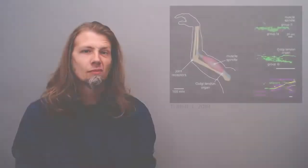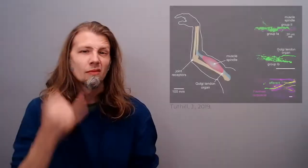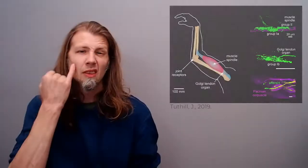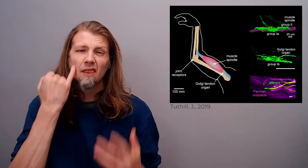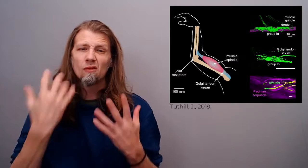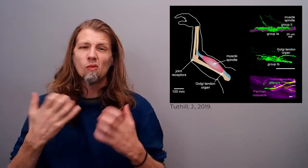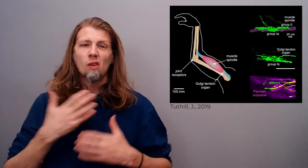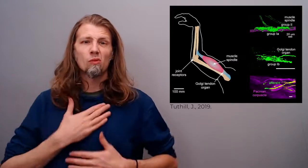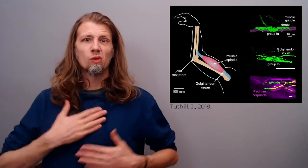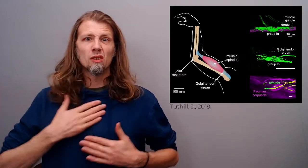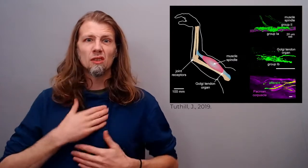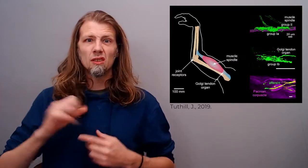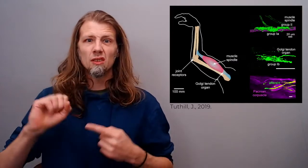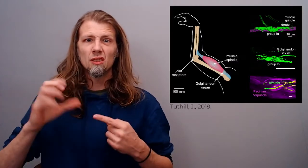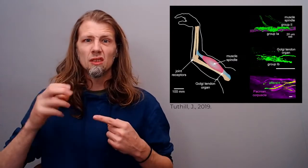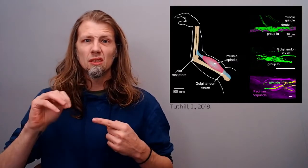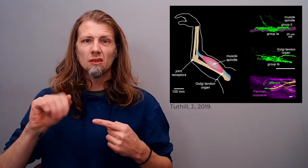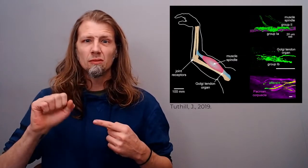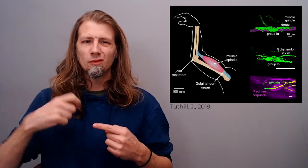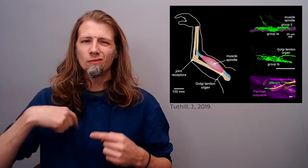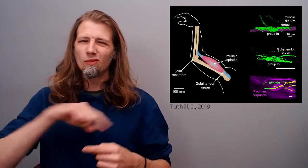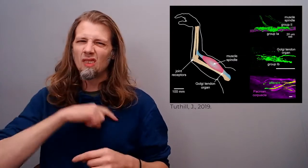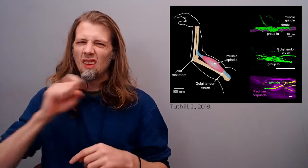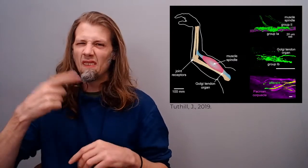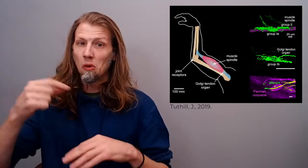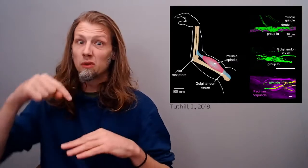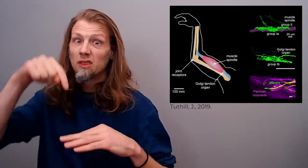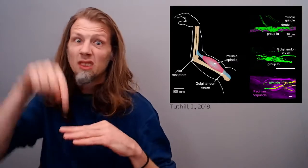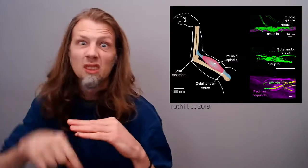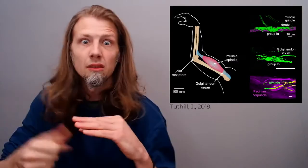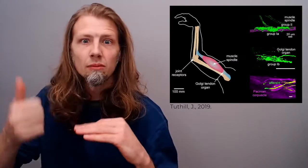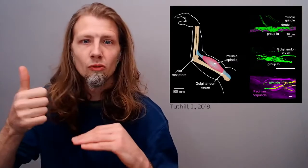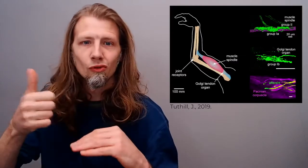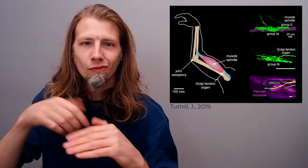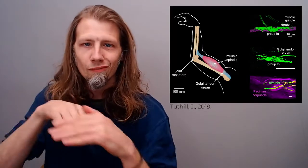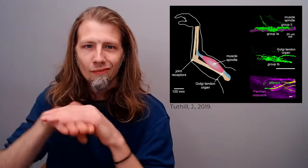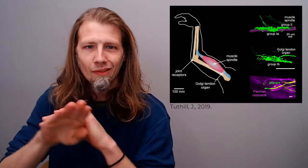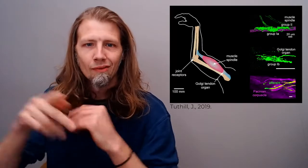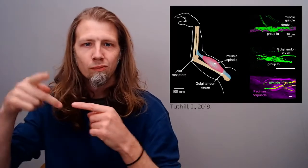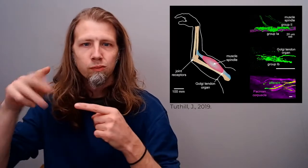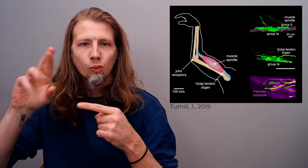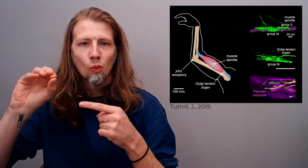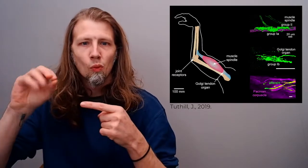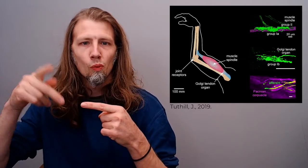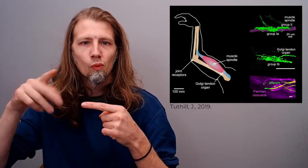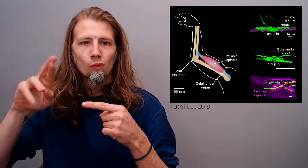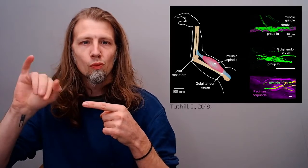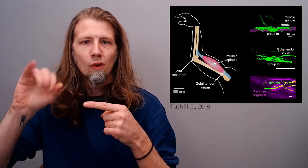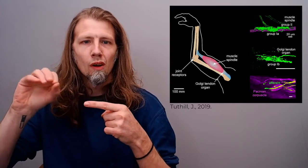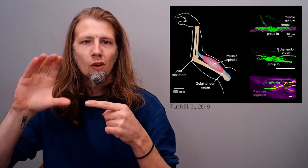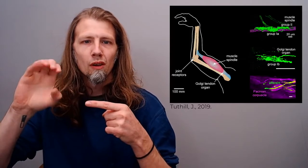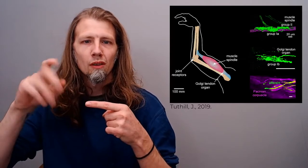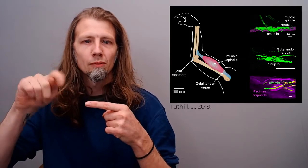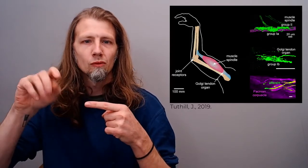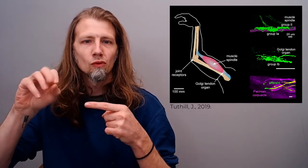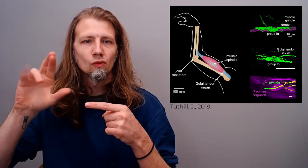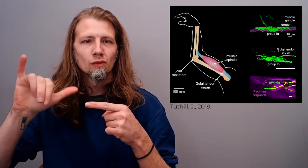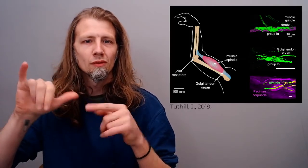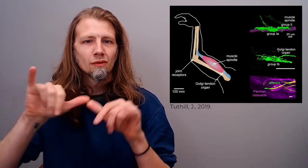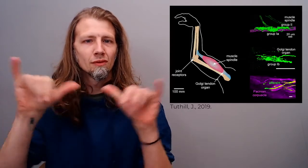To truly appreciate schemas, we have to dig deeper into the proprioceptory system. This system consists